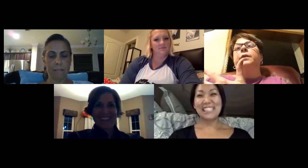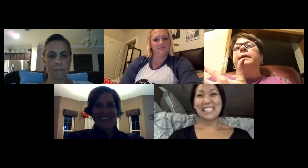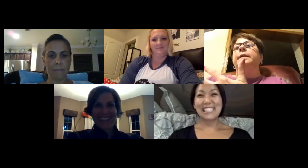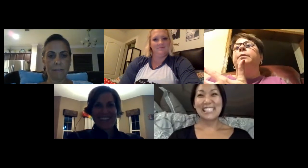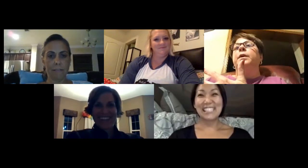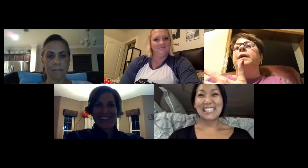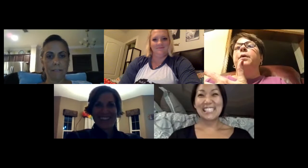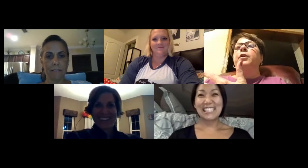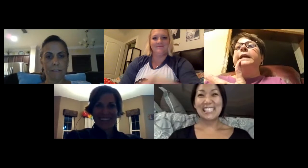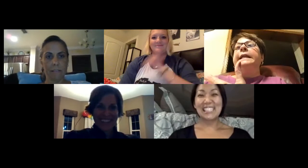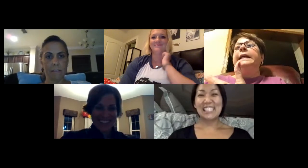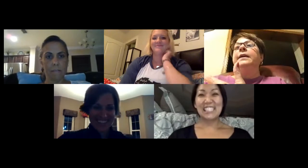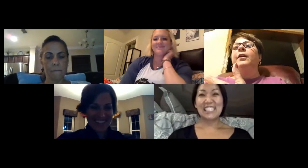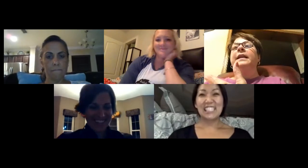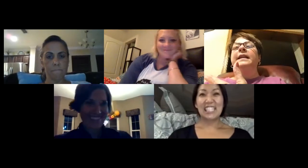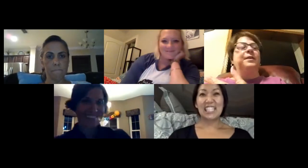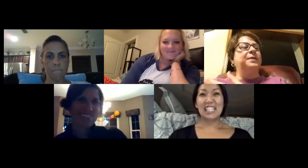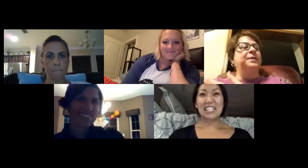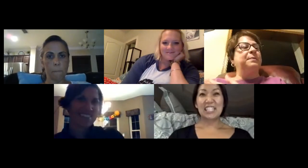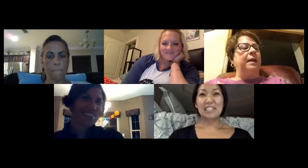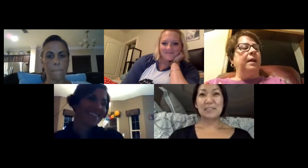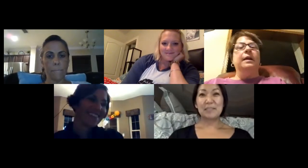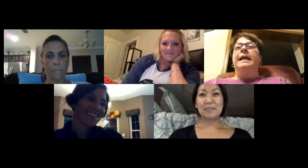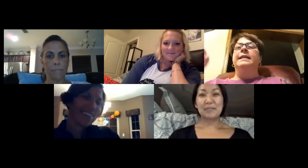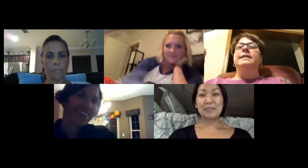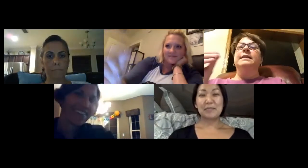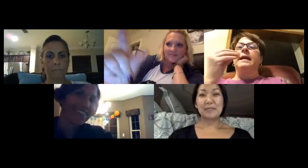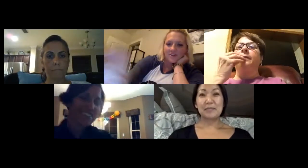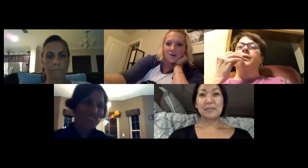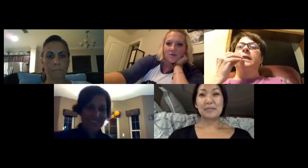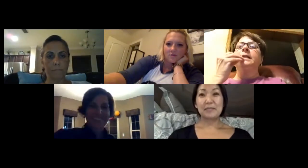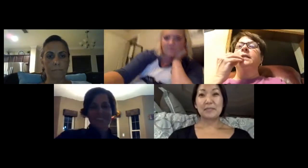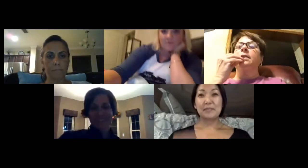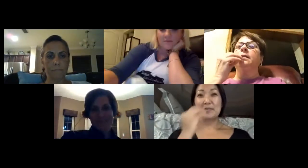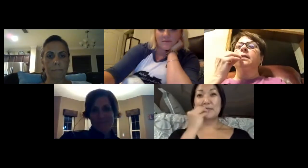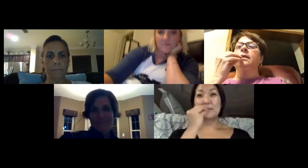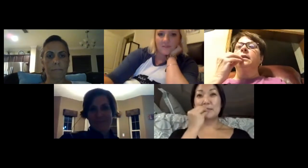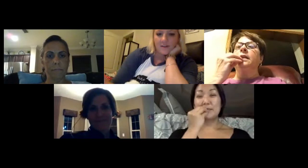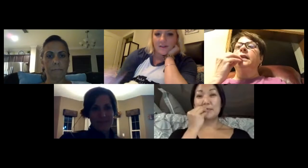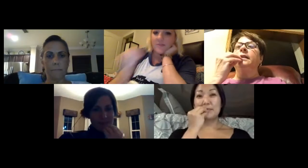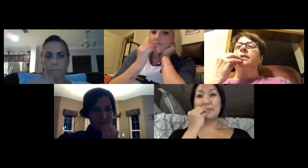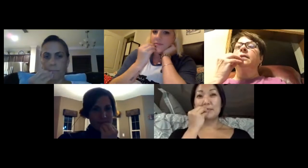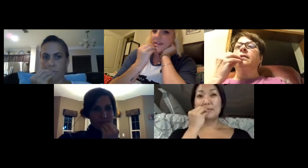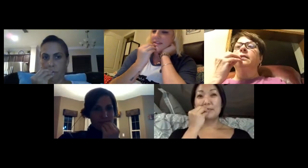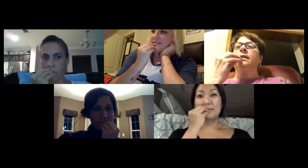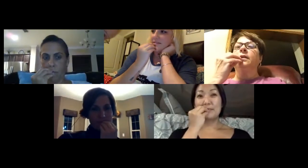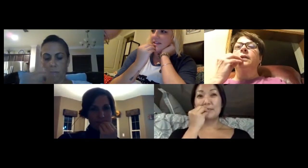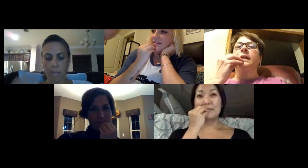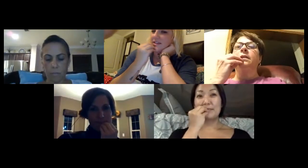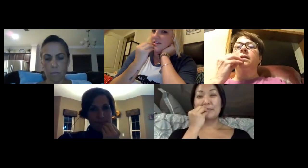be with them when they're eating or anything else, but like this is a sign for eat, eat, eat.